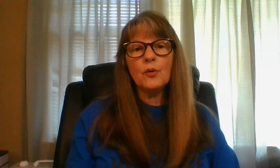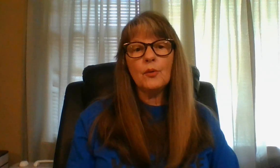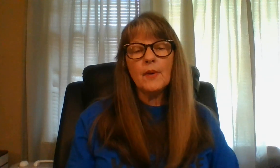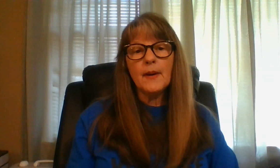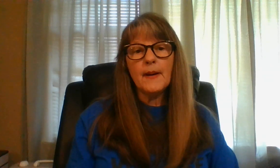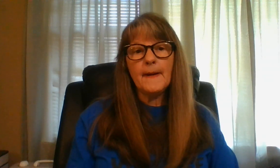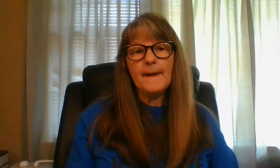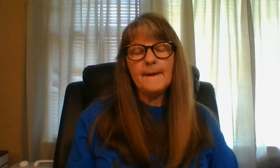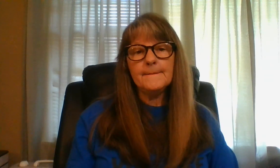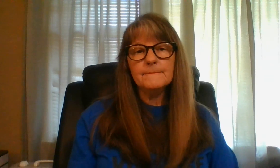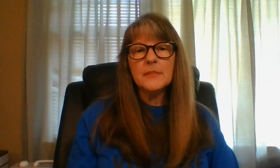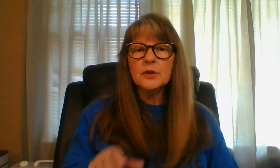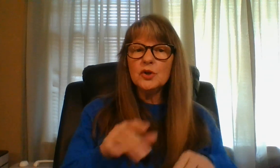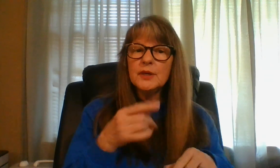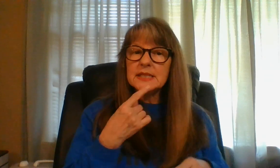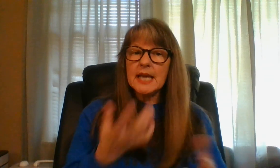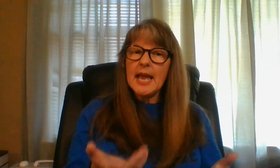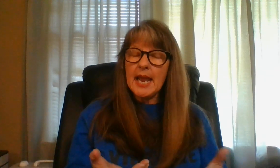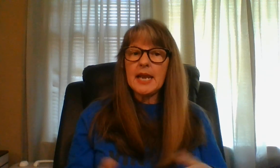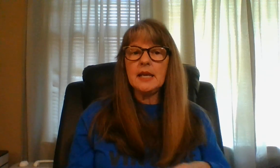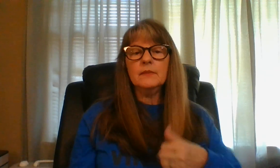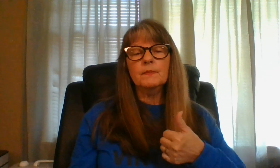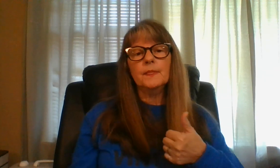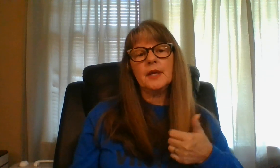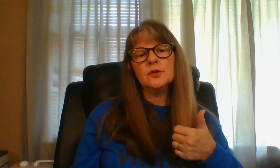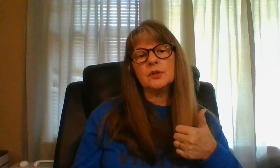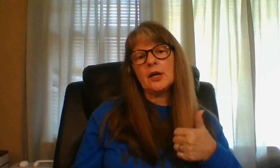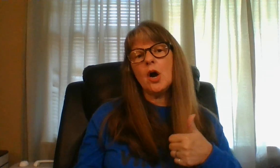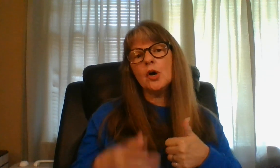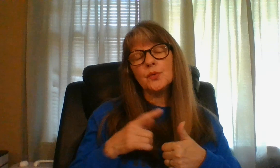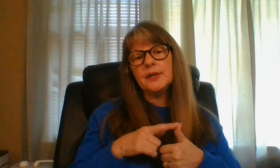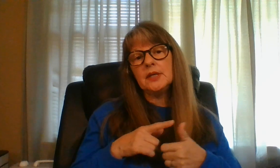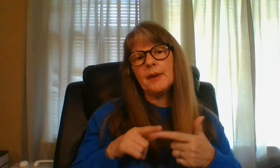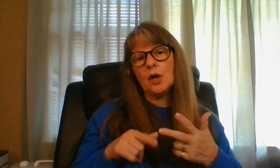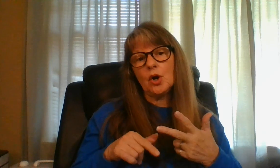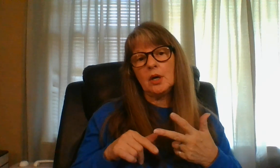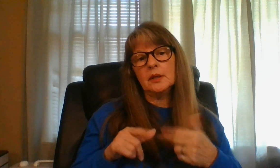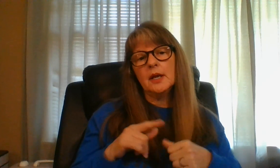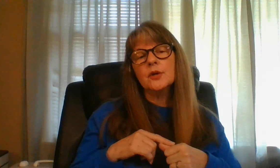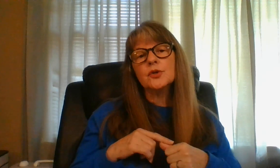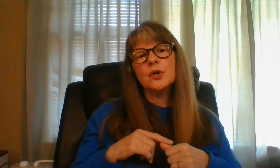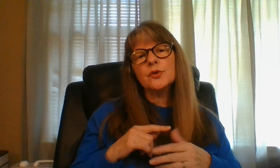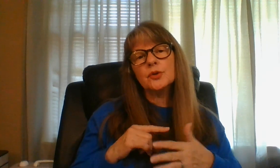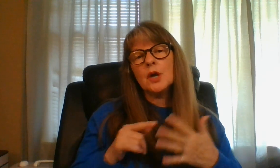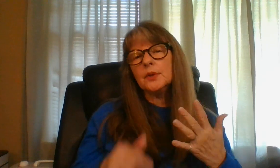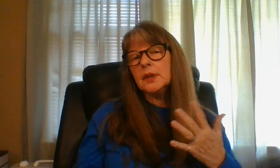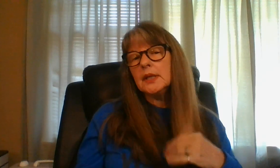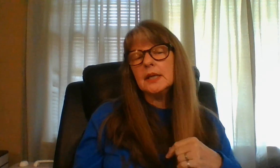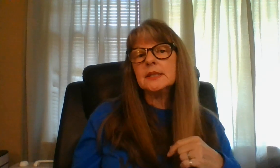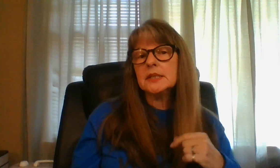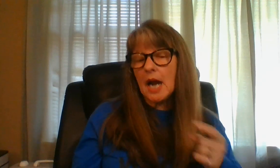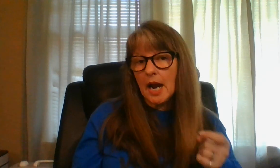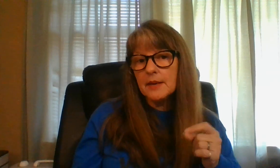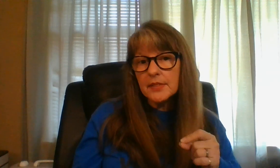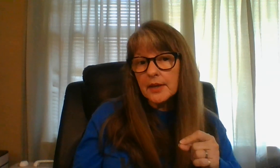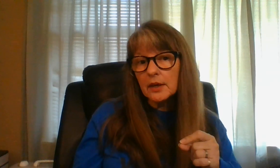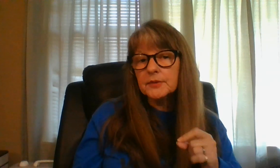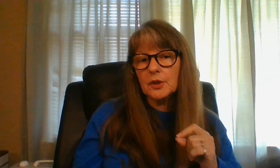So you can say, because like also I need to buy a card. So there's not really a time in there, but there is